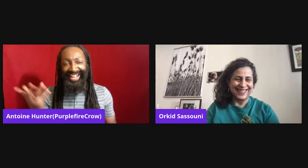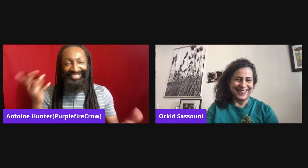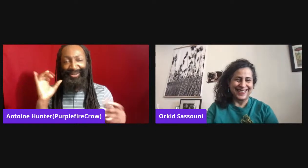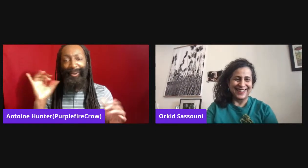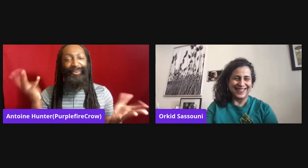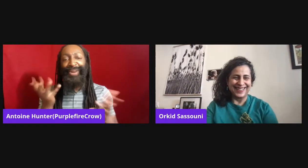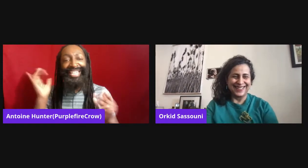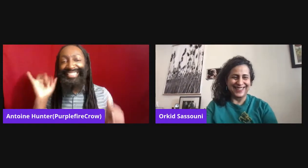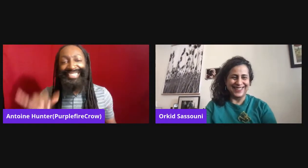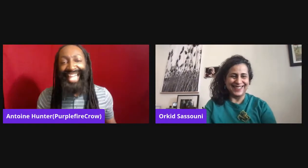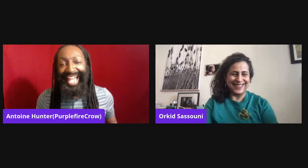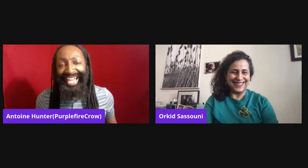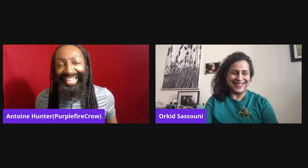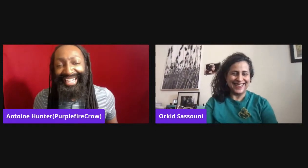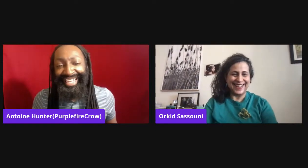Oh my God, what is that?